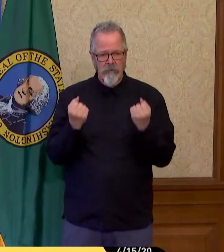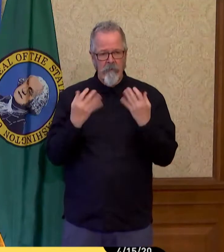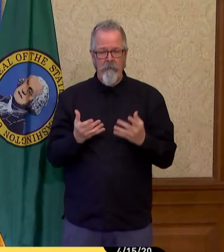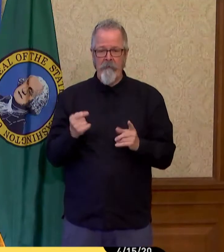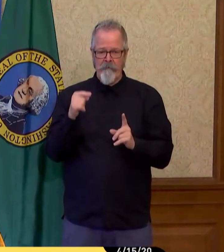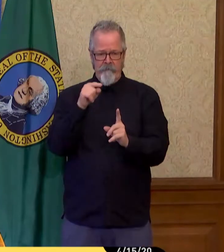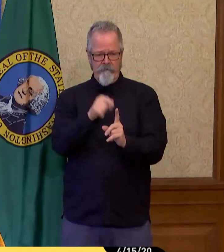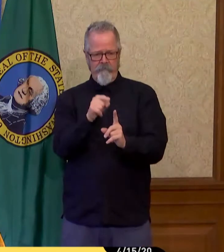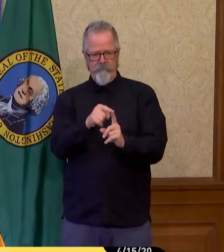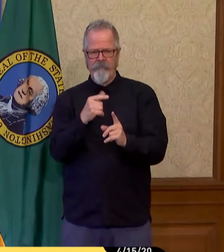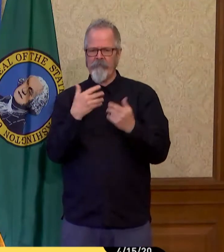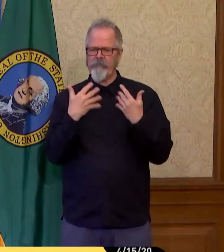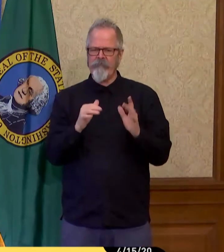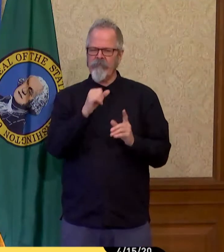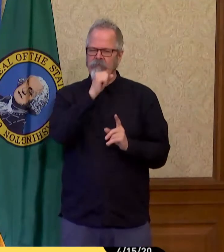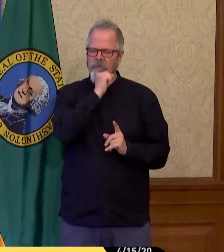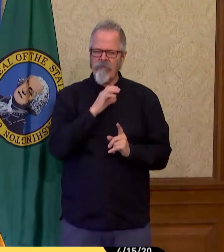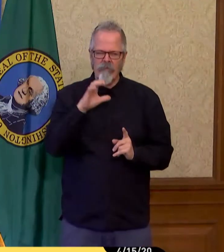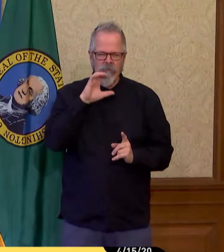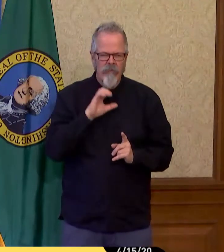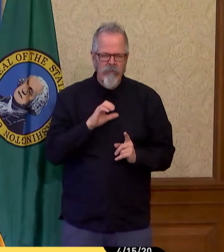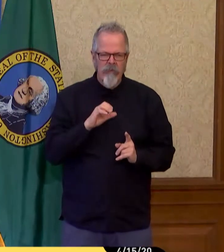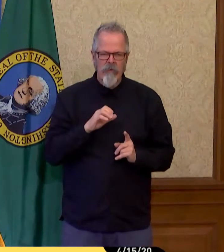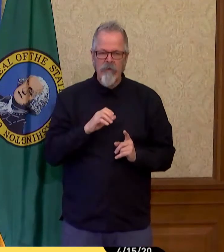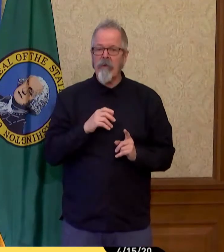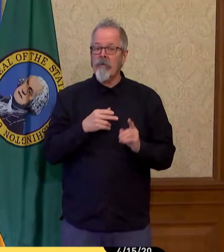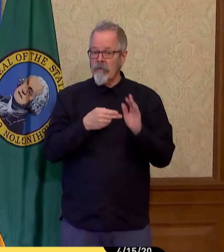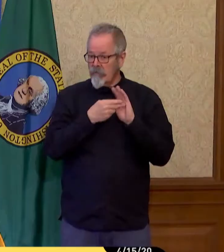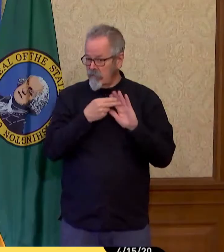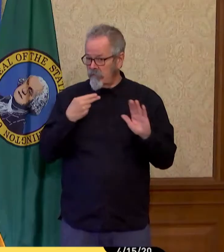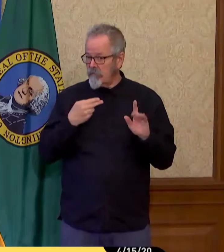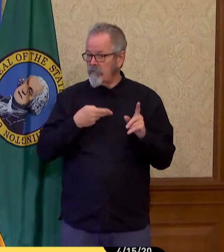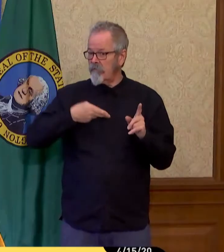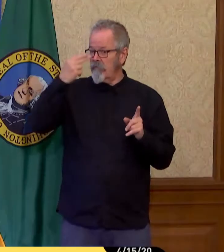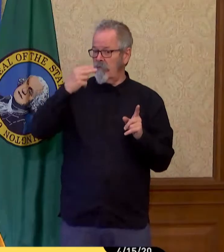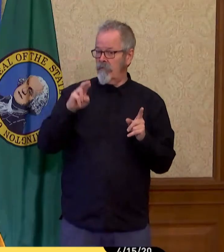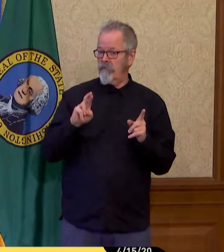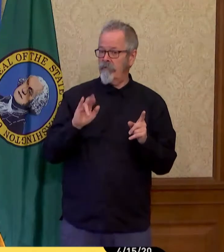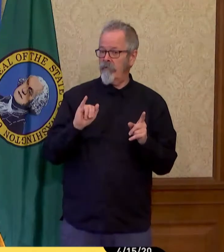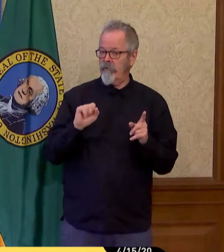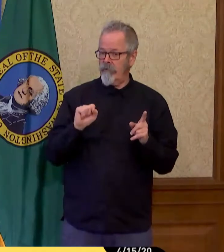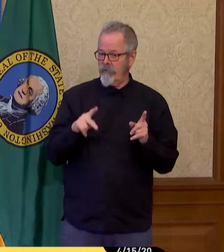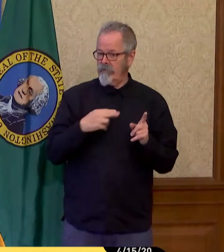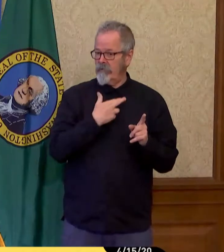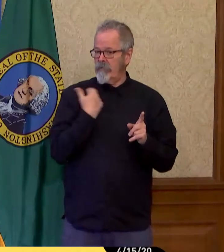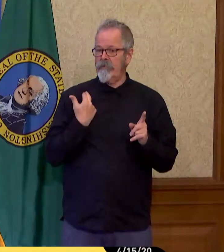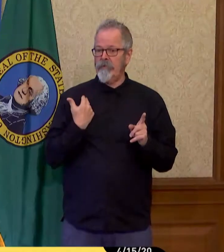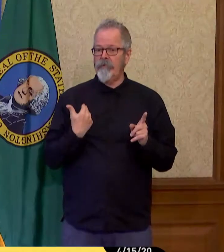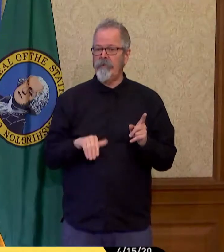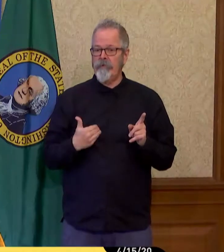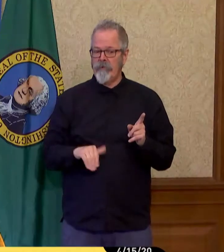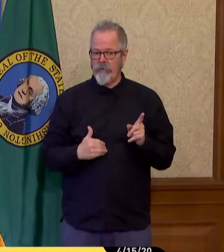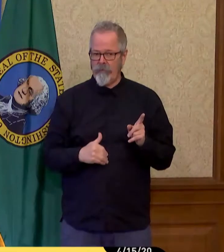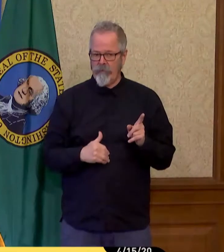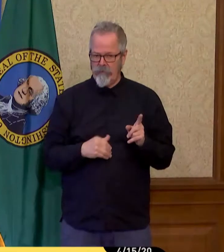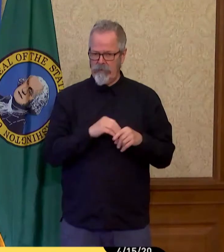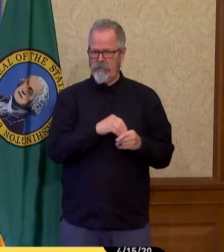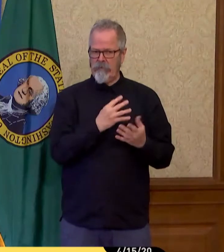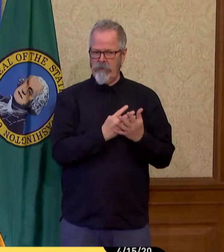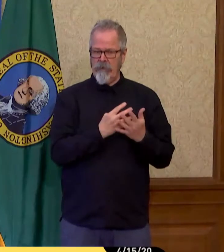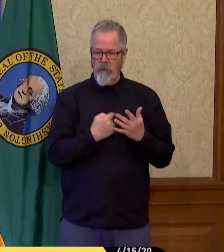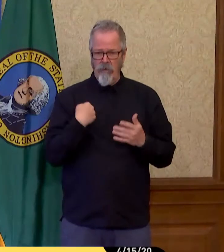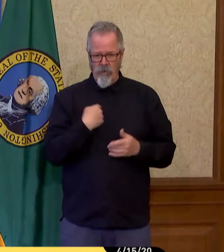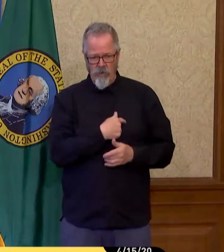court ordered us to act. It's as good as a job that we could do. The civil